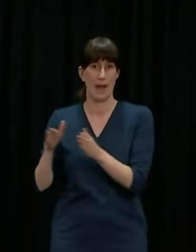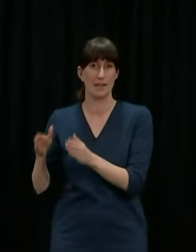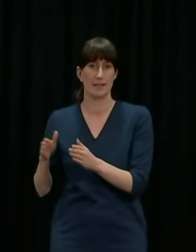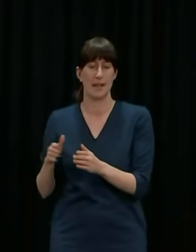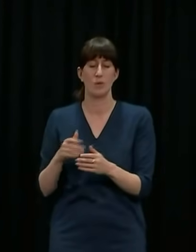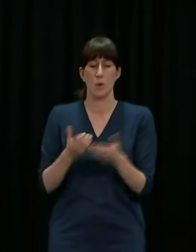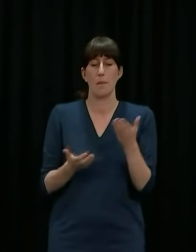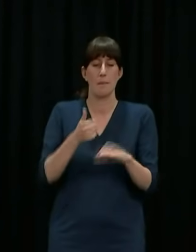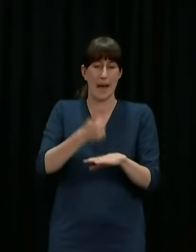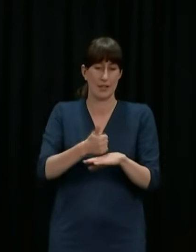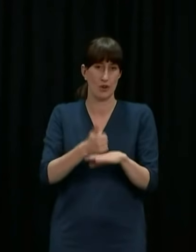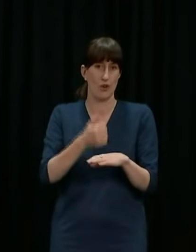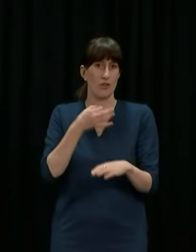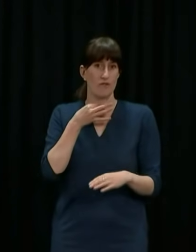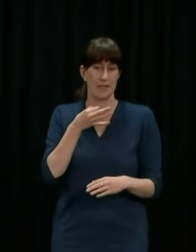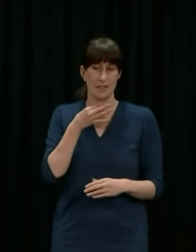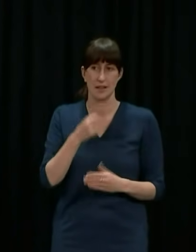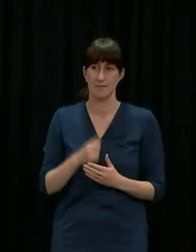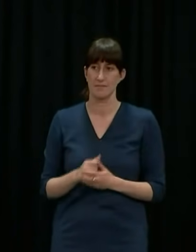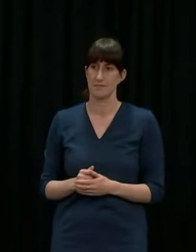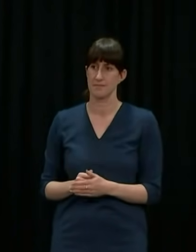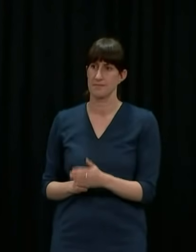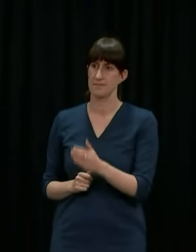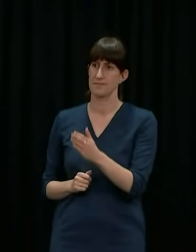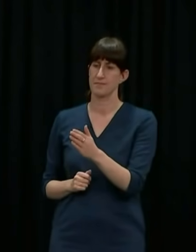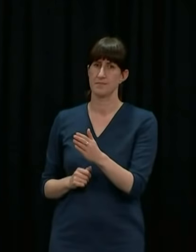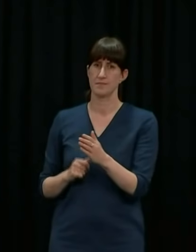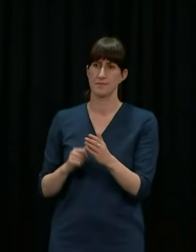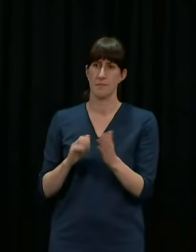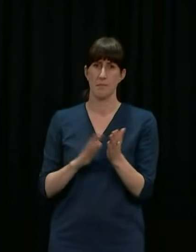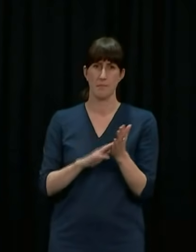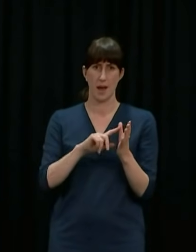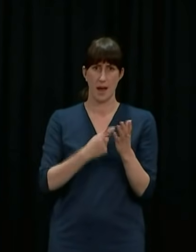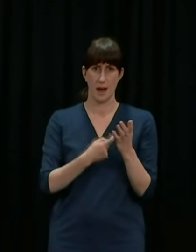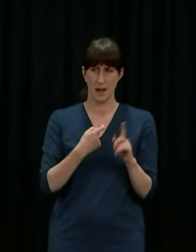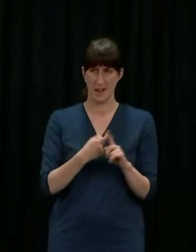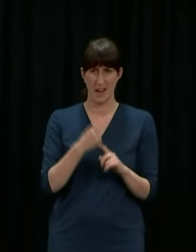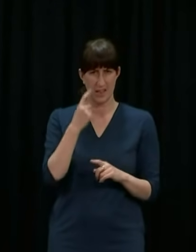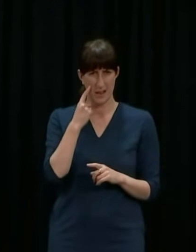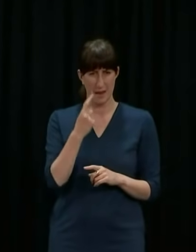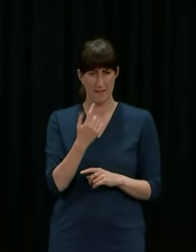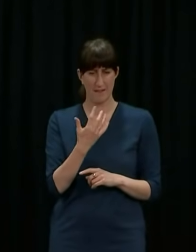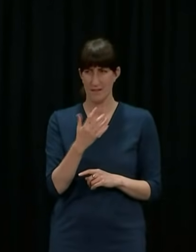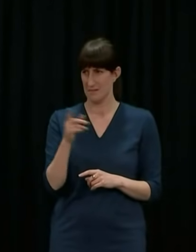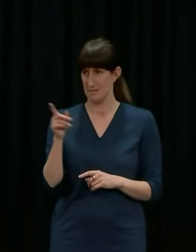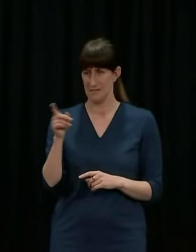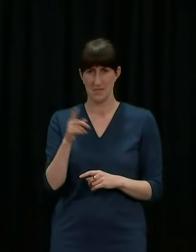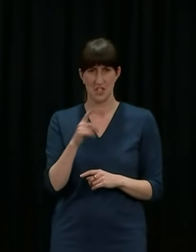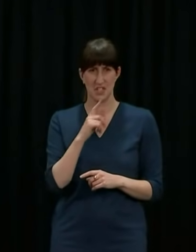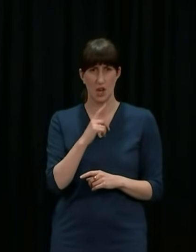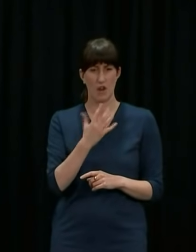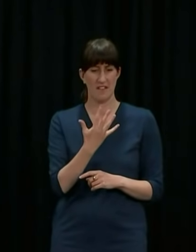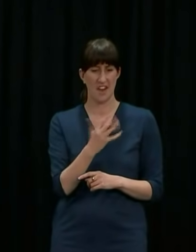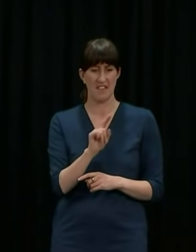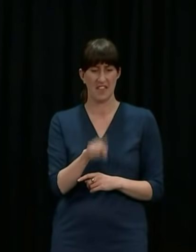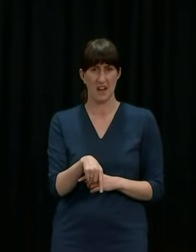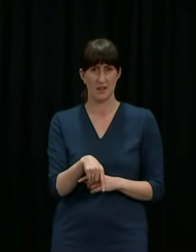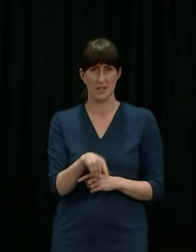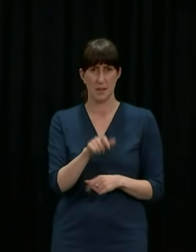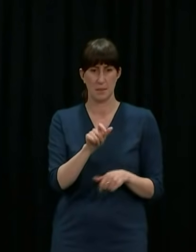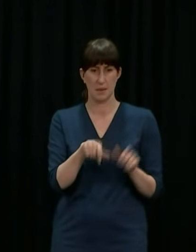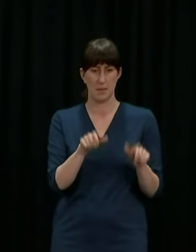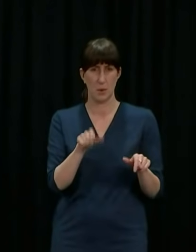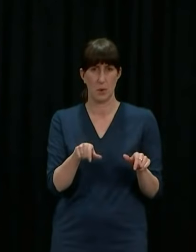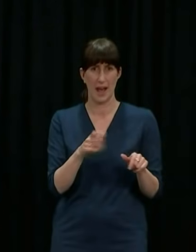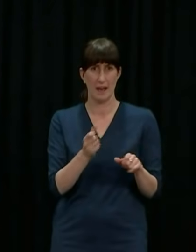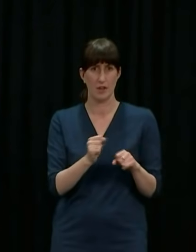In terms of this modelling that James just mentioned, about 5,000, I think, was it, cases a day? Is that something that you've seen?